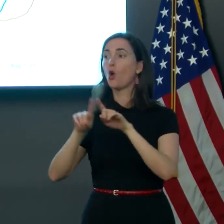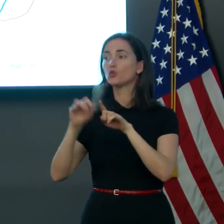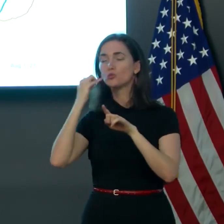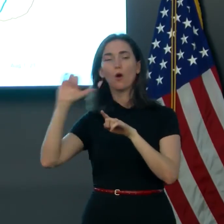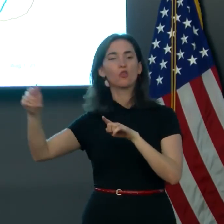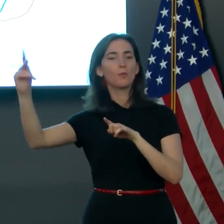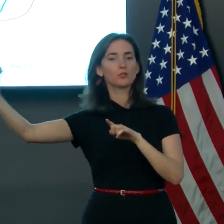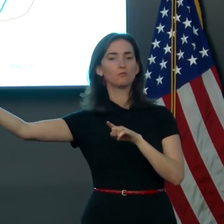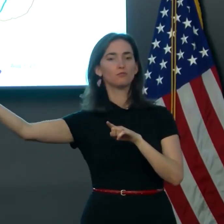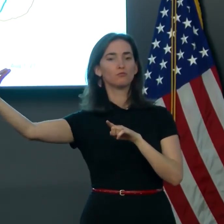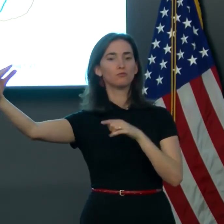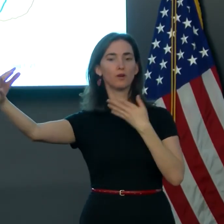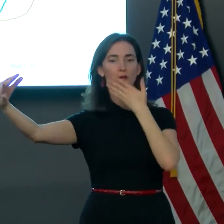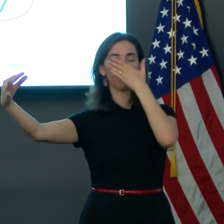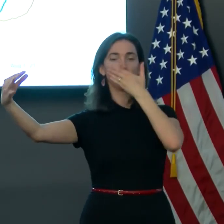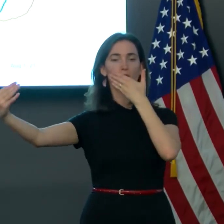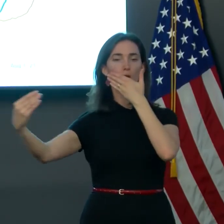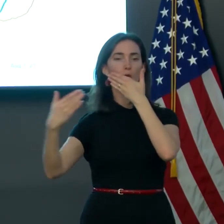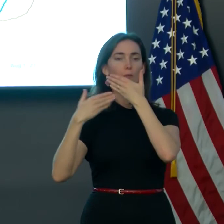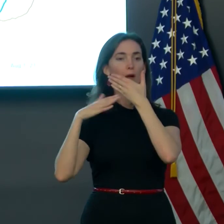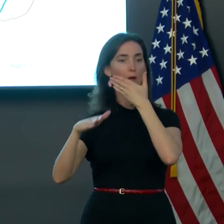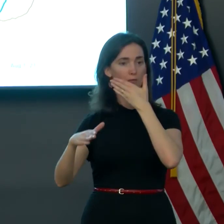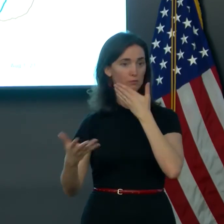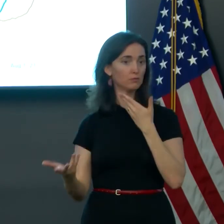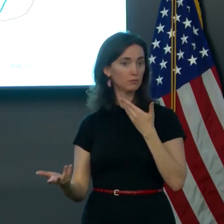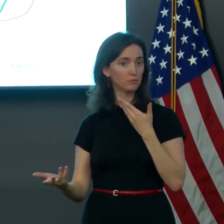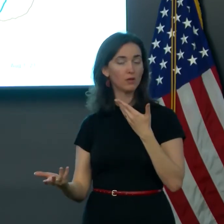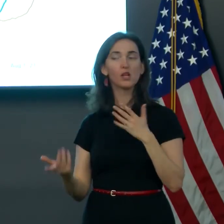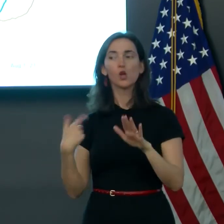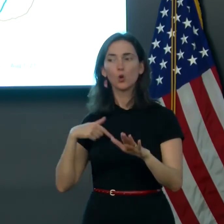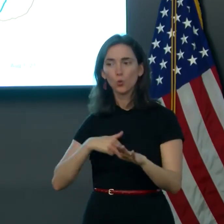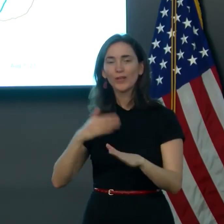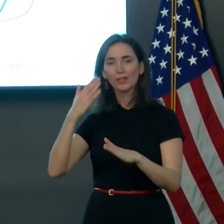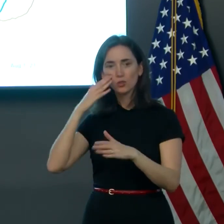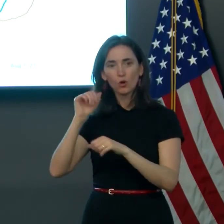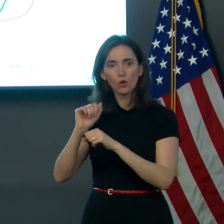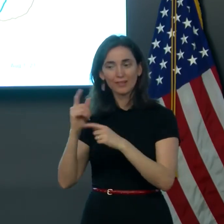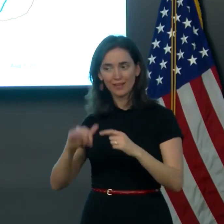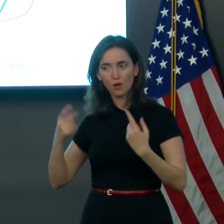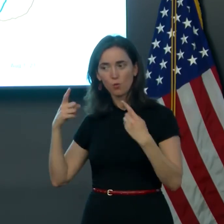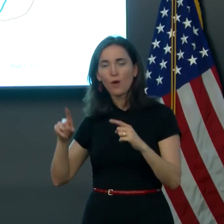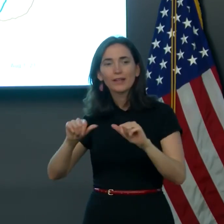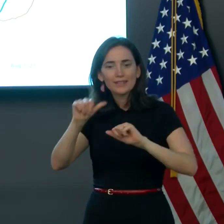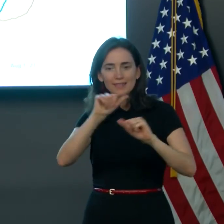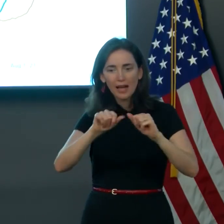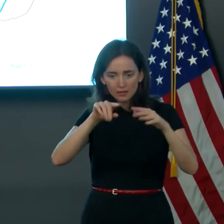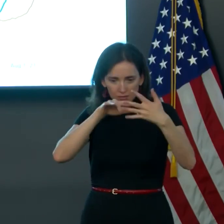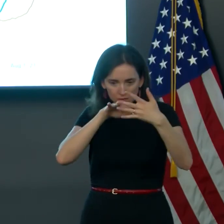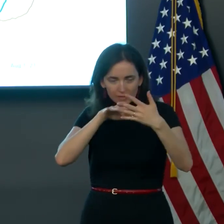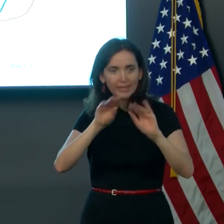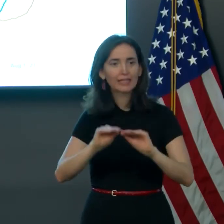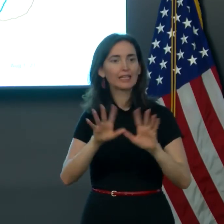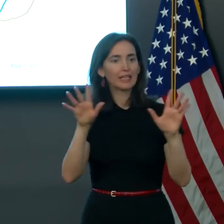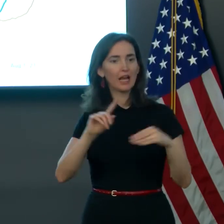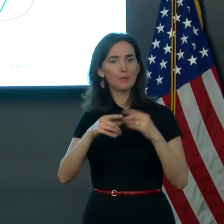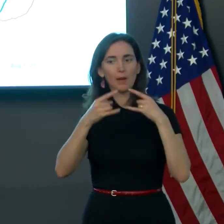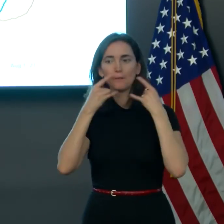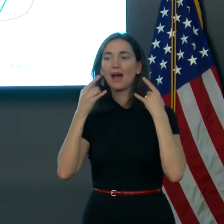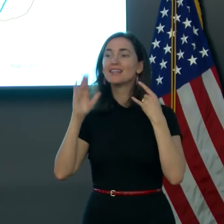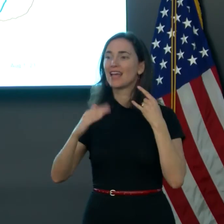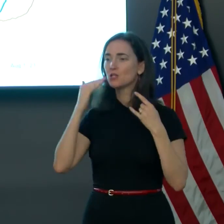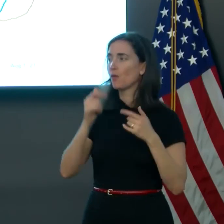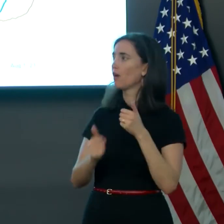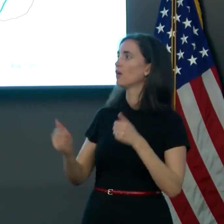emitted by others. And we know the work. The science is very, very clear around masking. That's why it's a